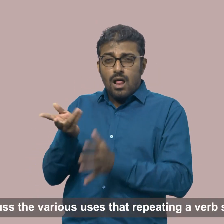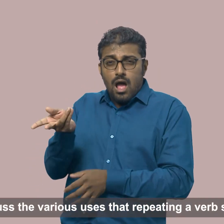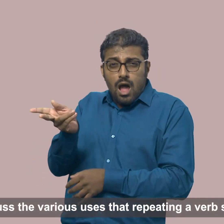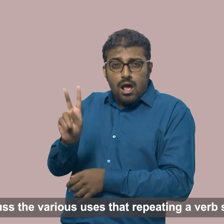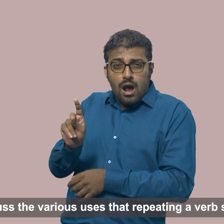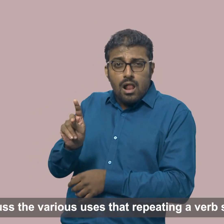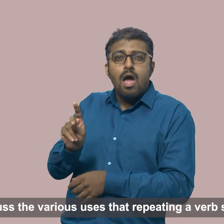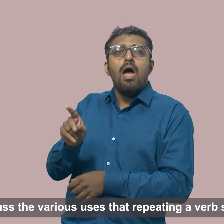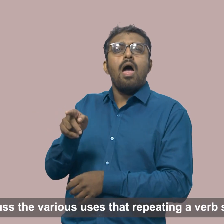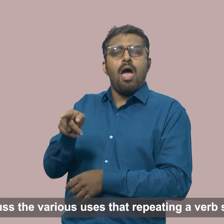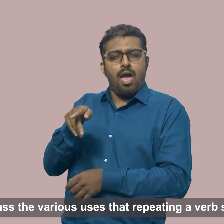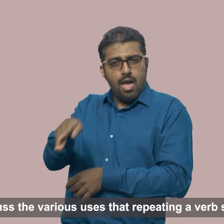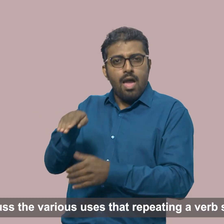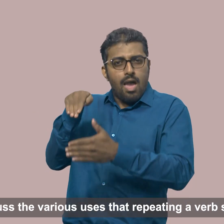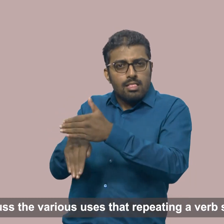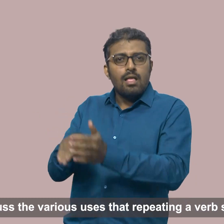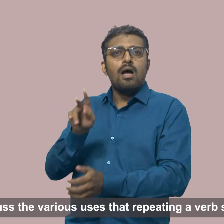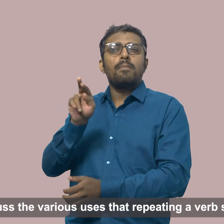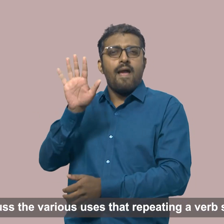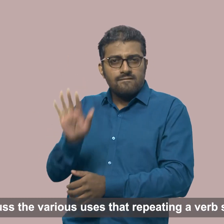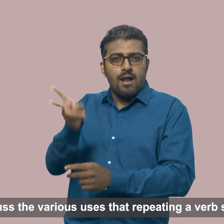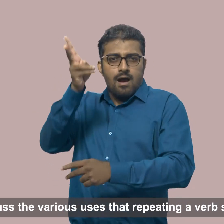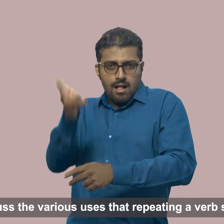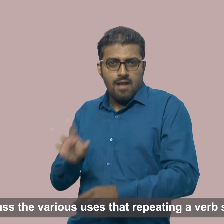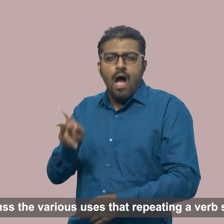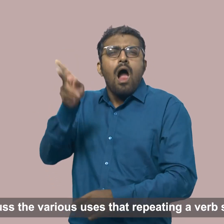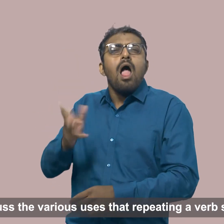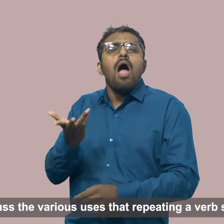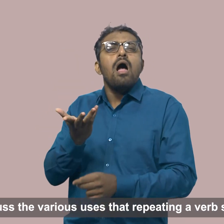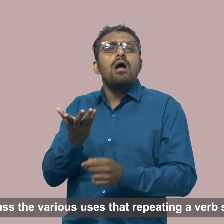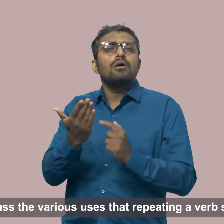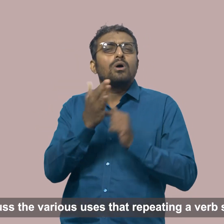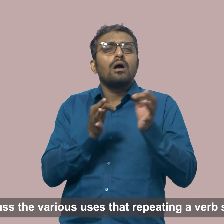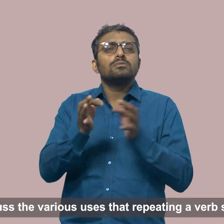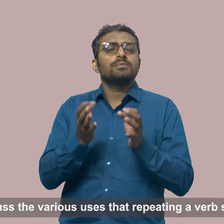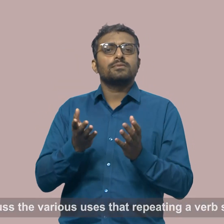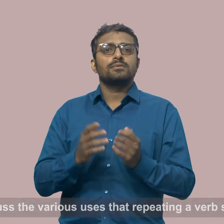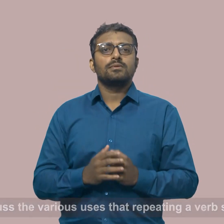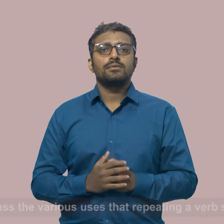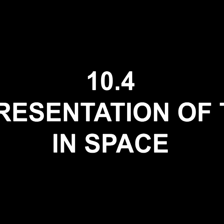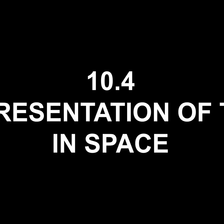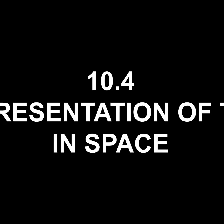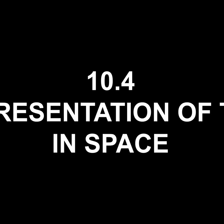briefly discuss the various use that repeating a verb sign can have.